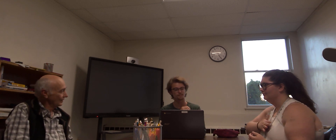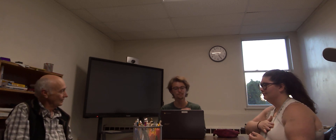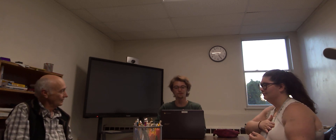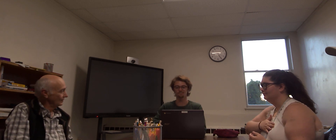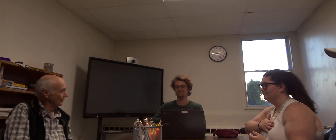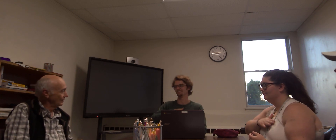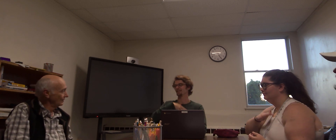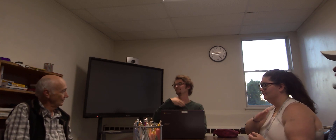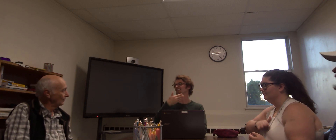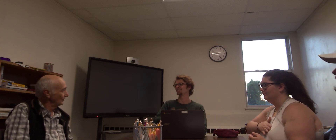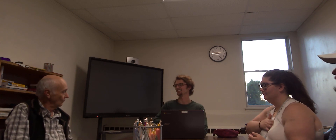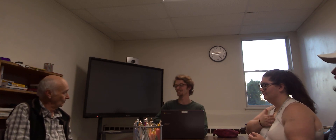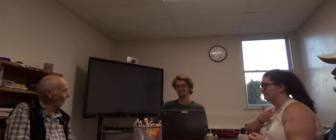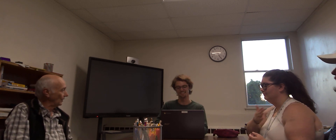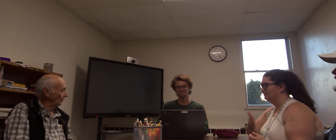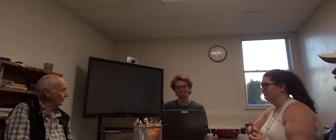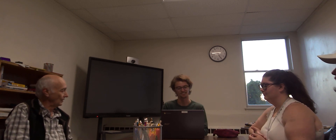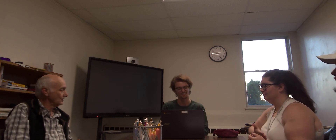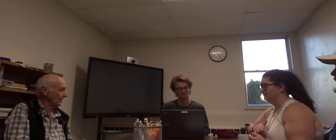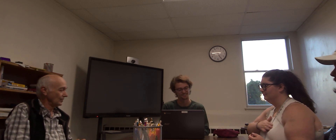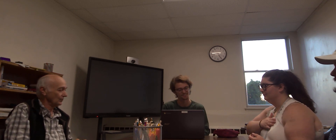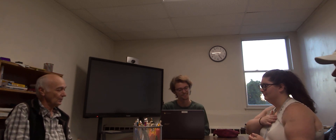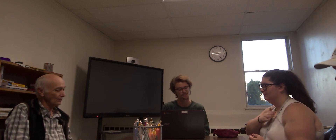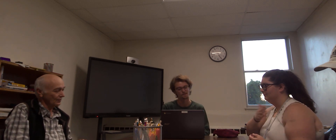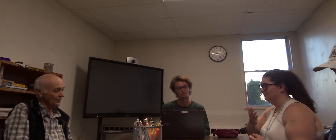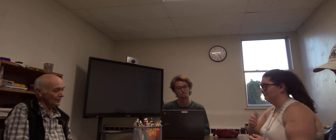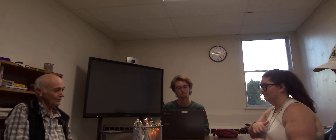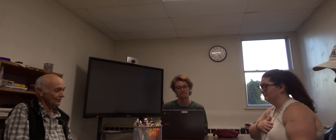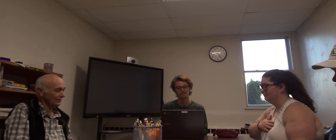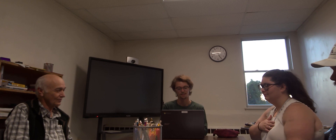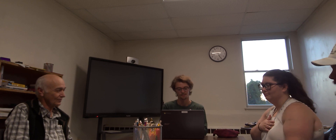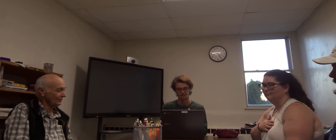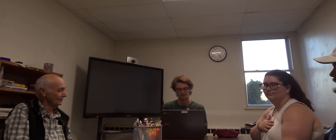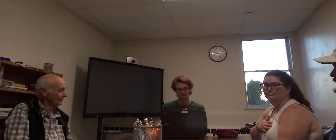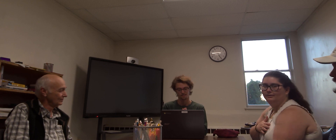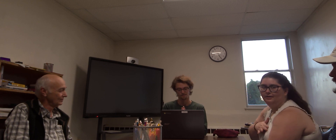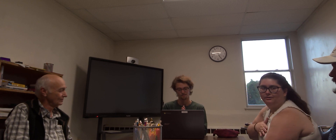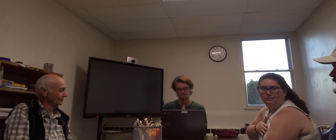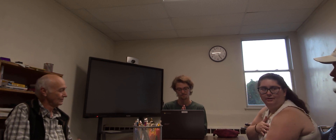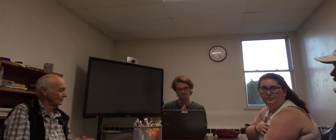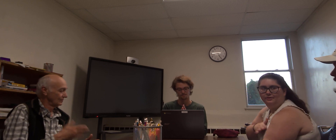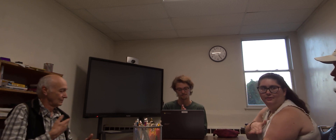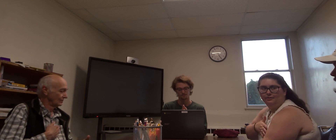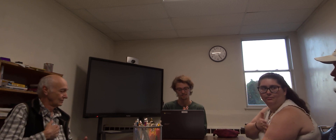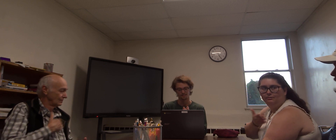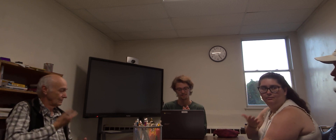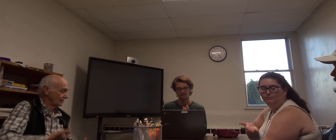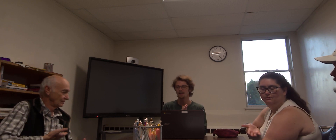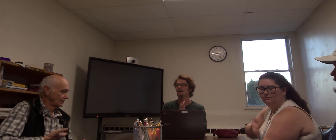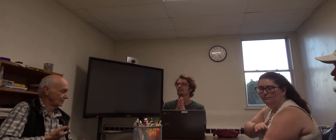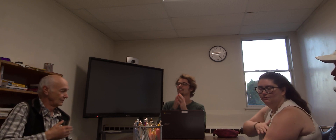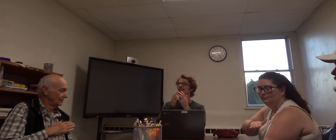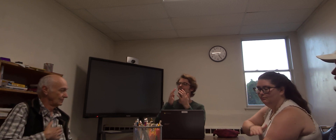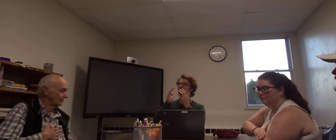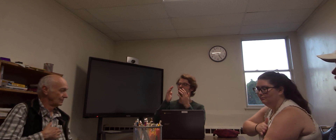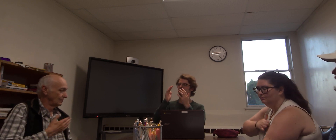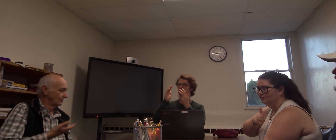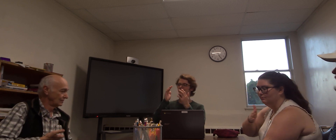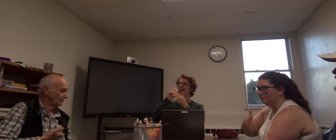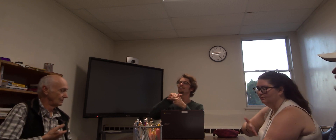You are literally upsetting your hand. Right, Yeah, right, you're that's right. how you Yeah, remember it. yeah, yeah. that's good. Okay. Can I have any of